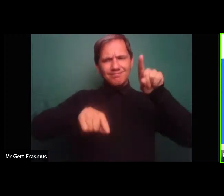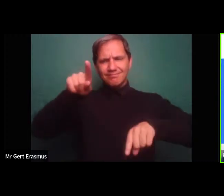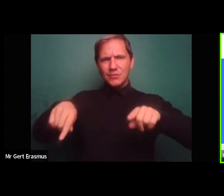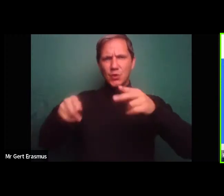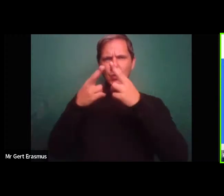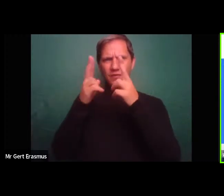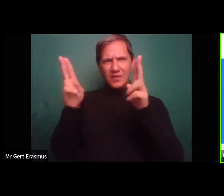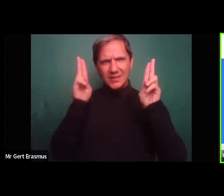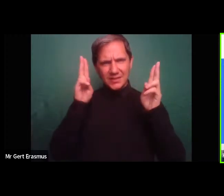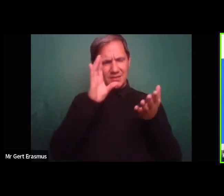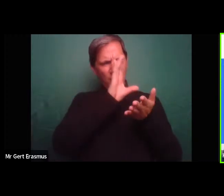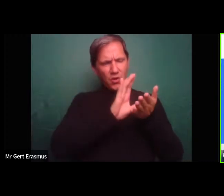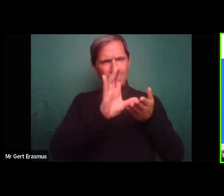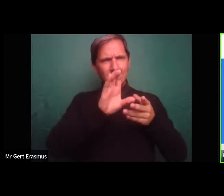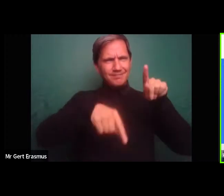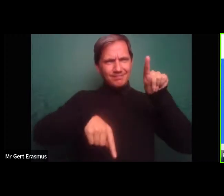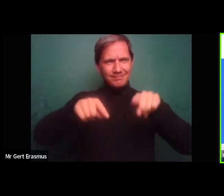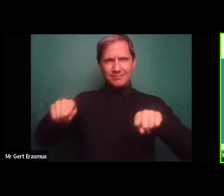Sign Language users,